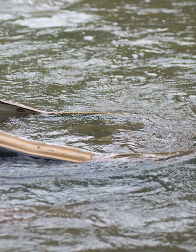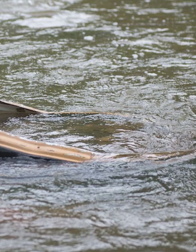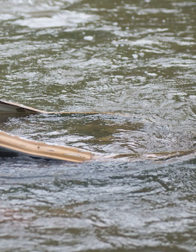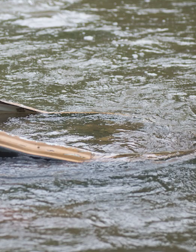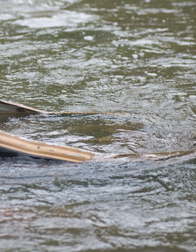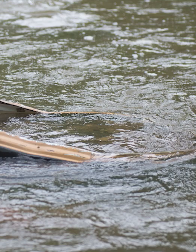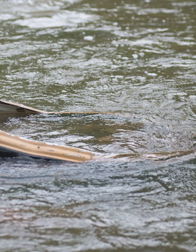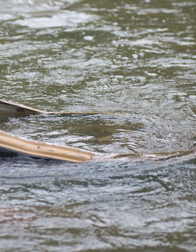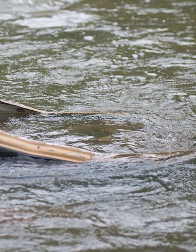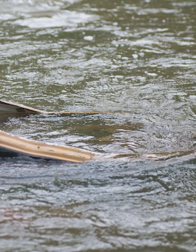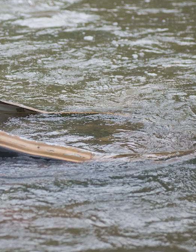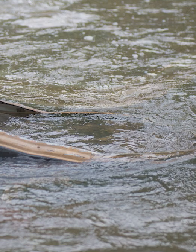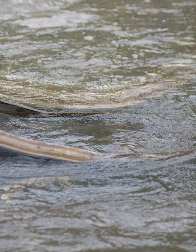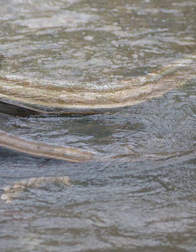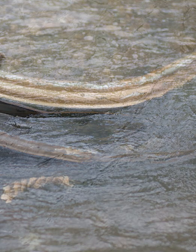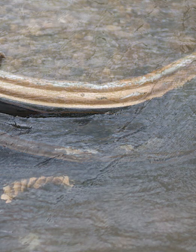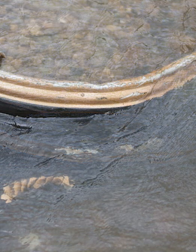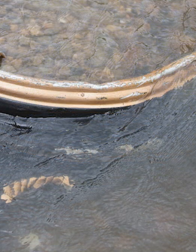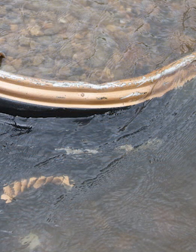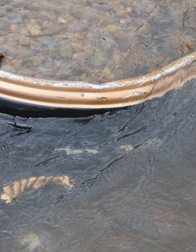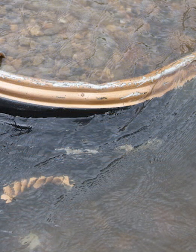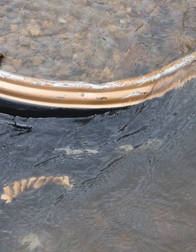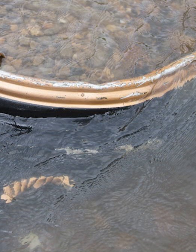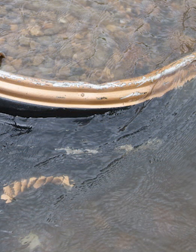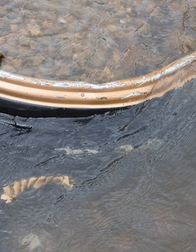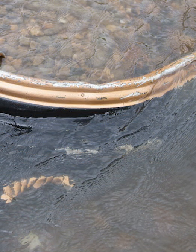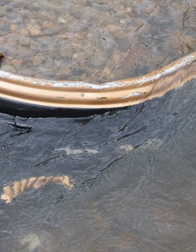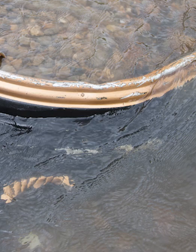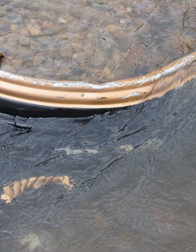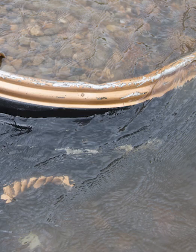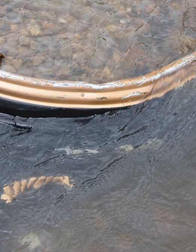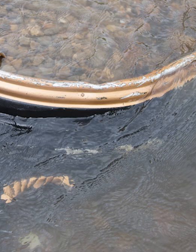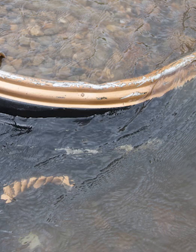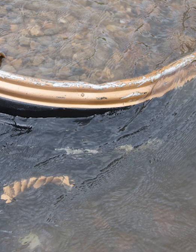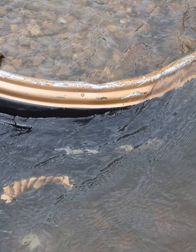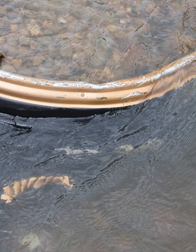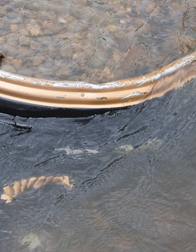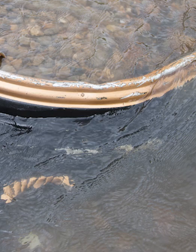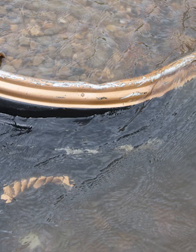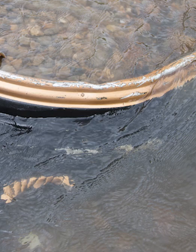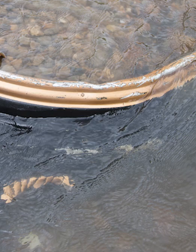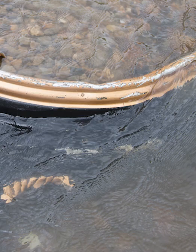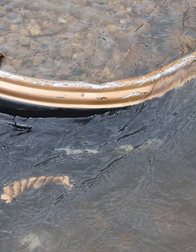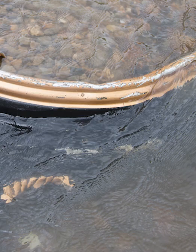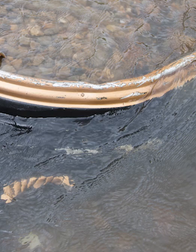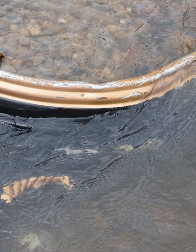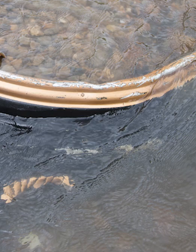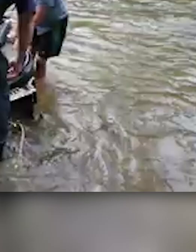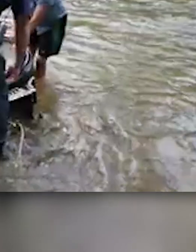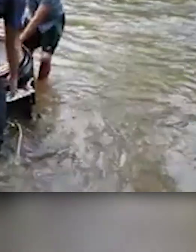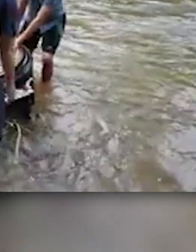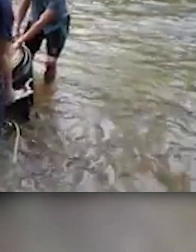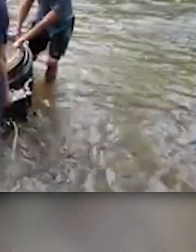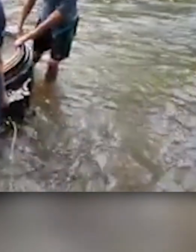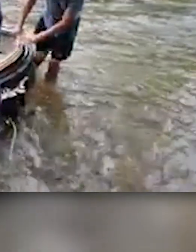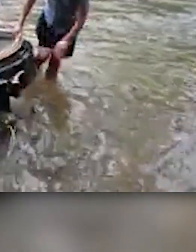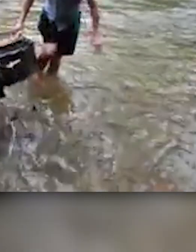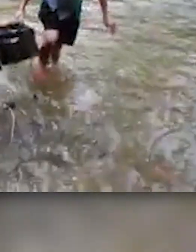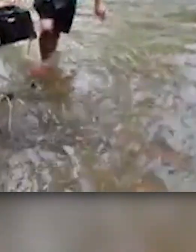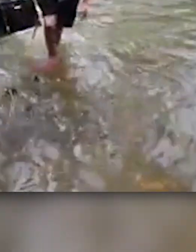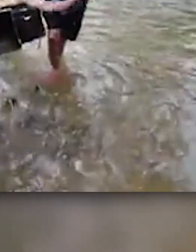devastating 2018 flood, its absence has been deeply felt. Today, we correct the